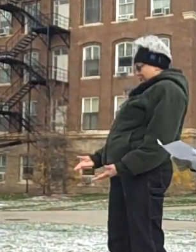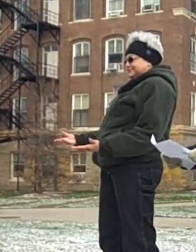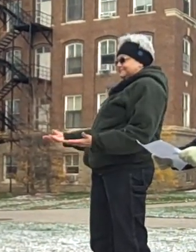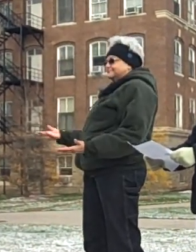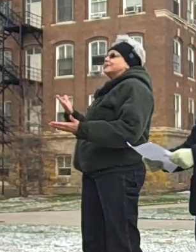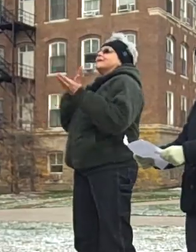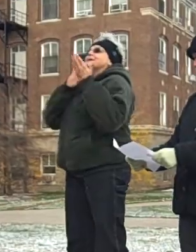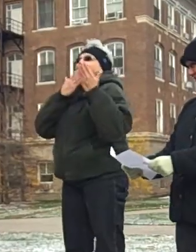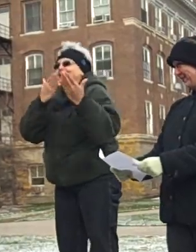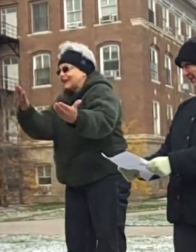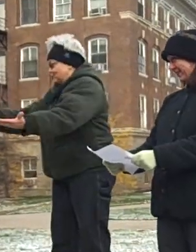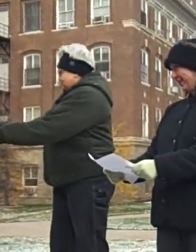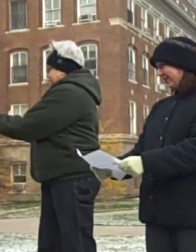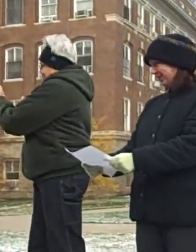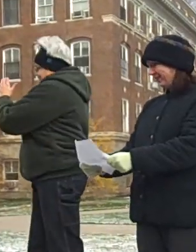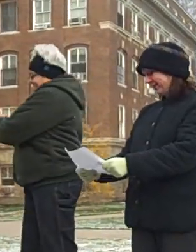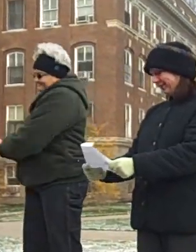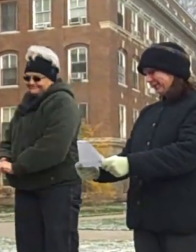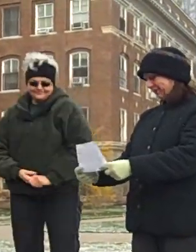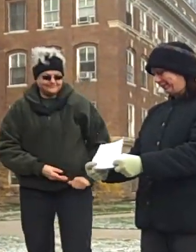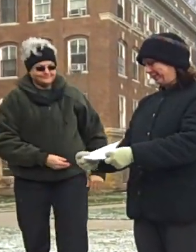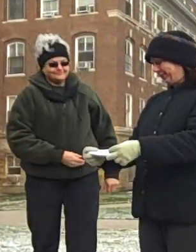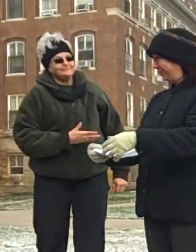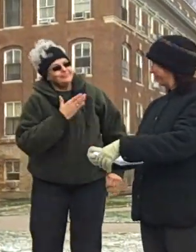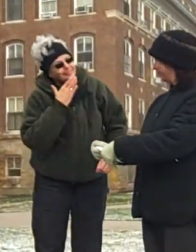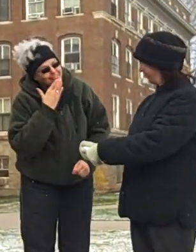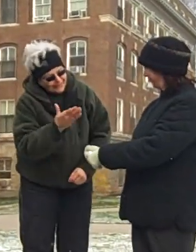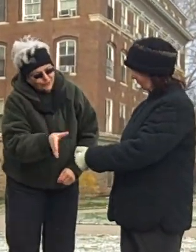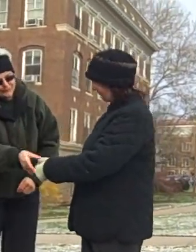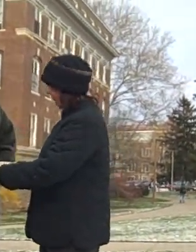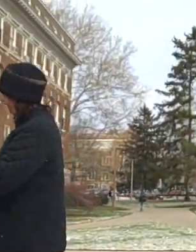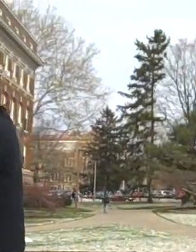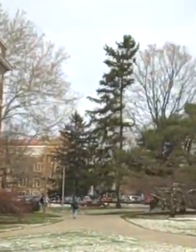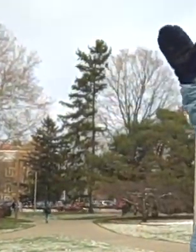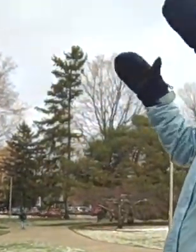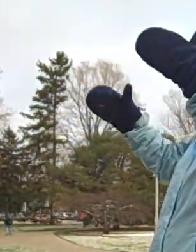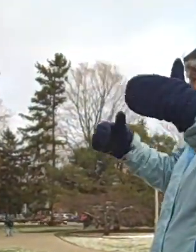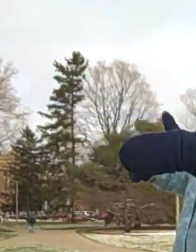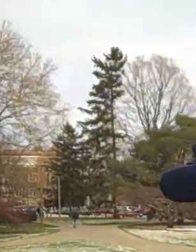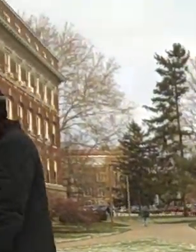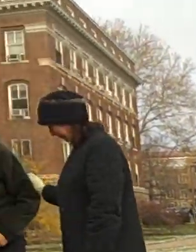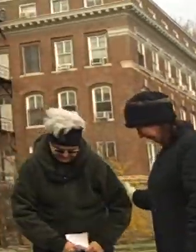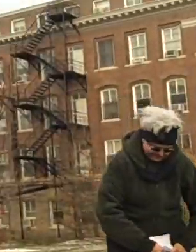succeed. And I'm here today. Thanks to all of you for coming. Yeah.